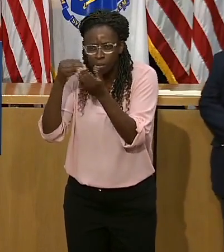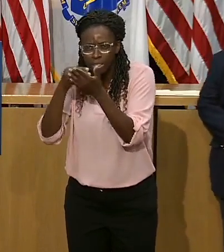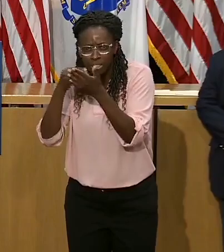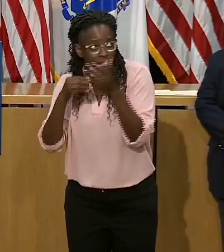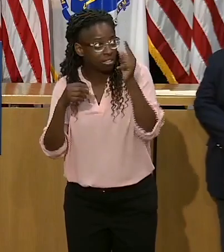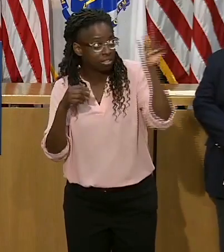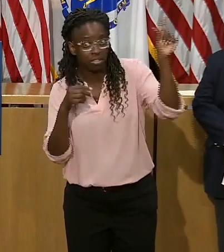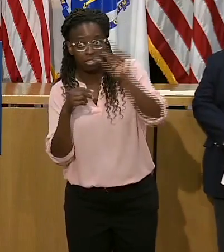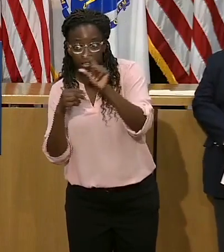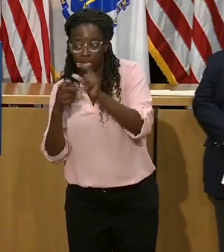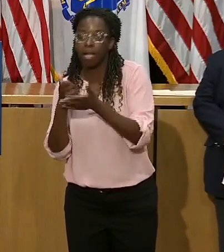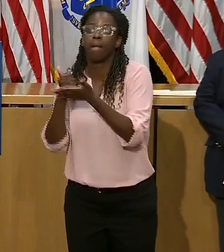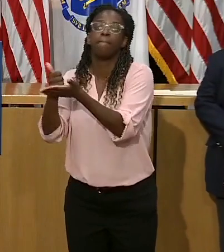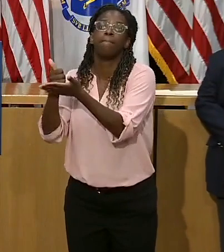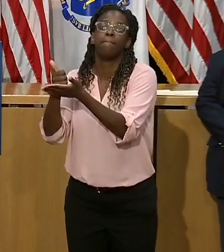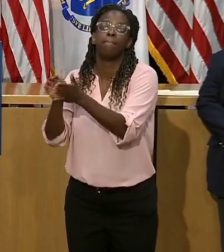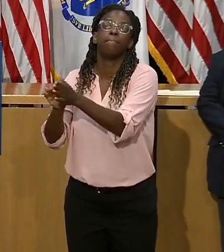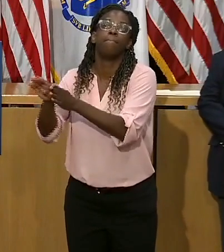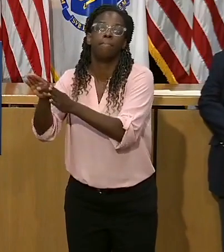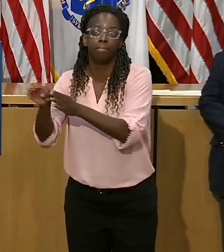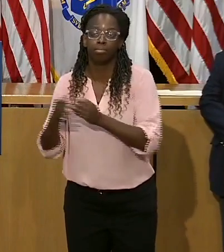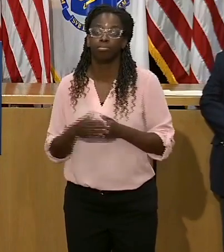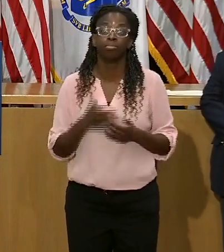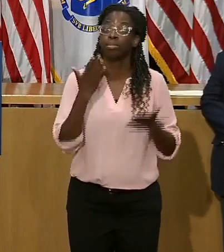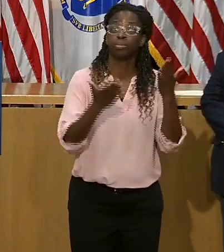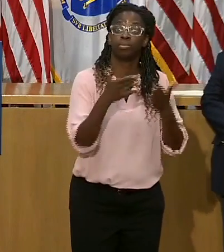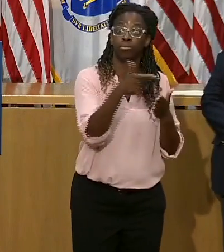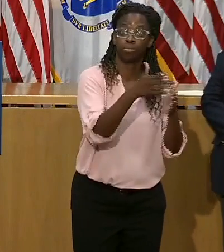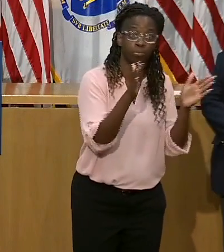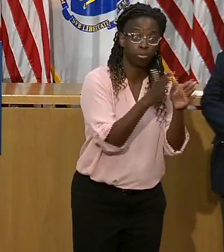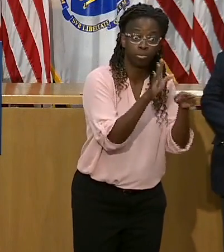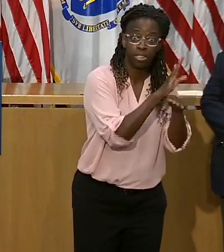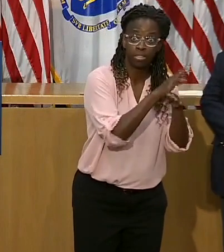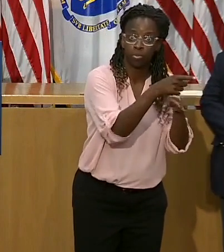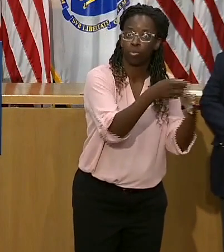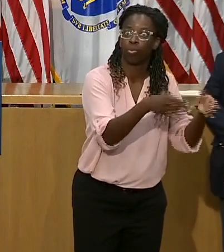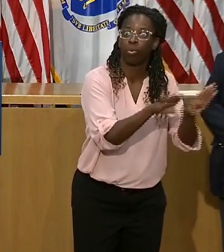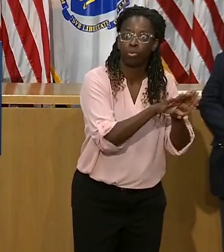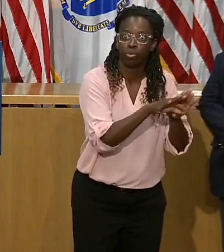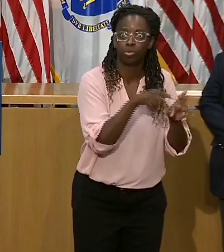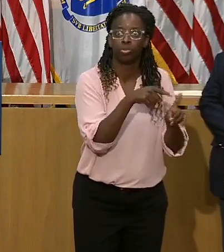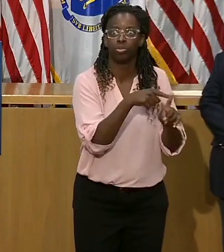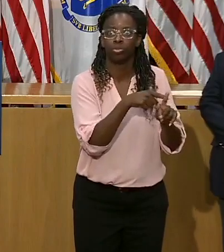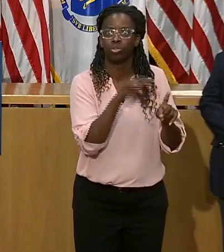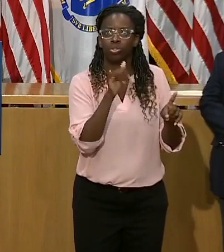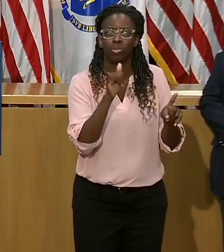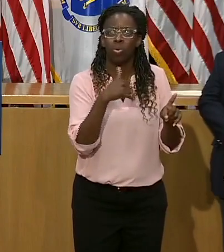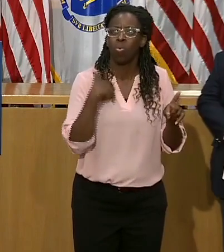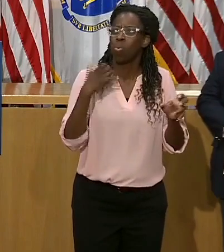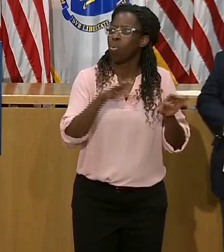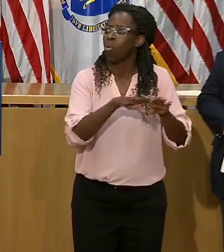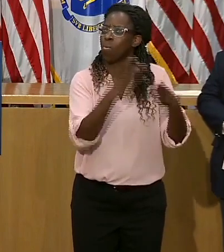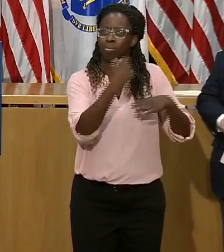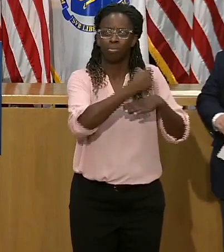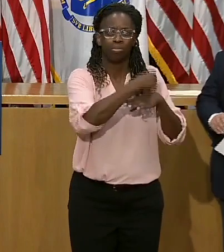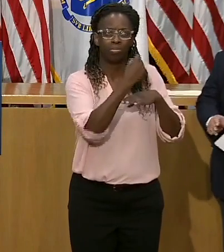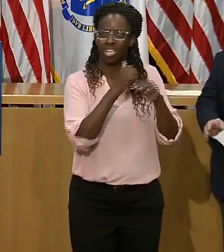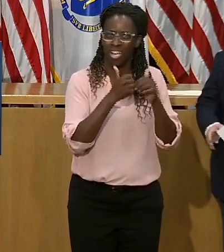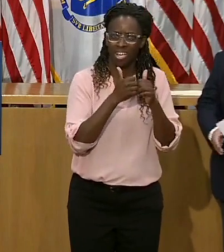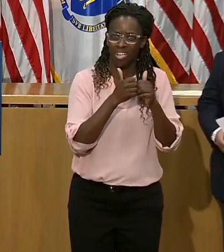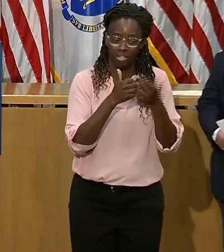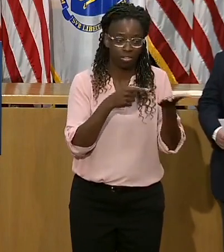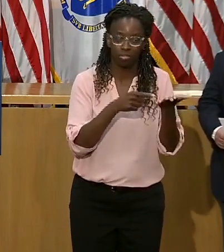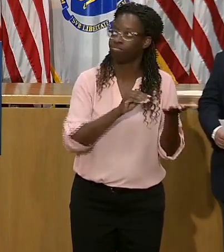innovation and creativity in science and technology. And sectors such as life sciences and advanced manufacturing are not